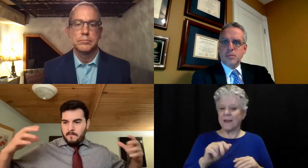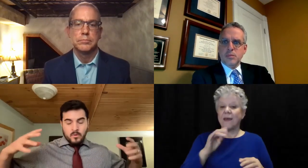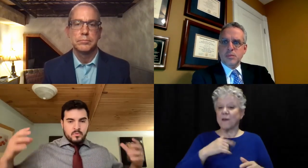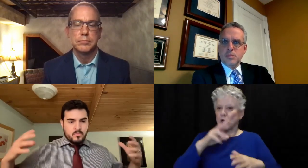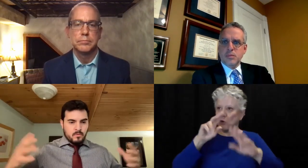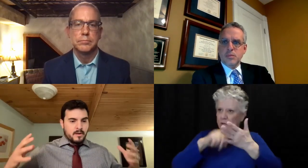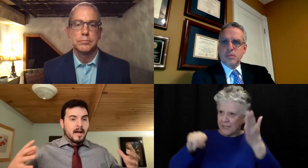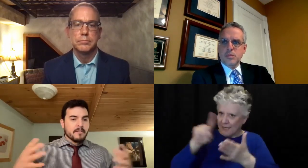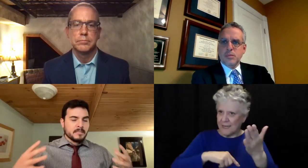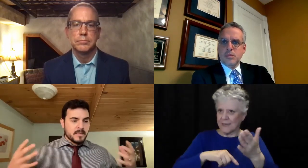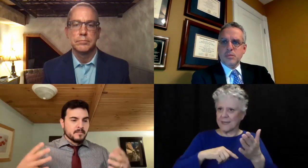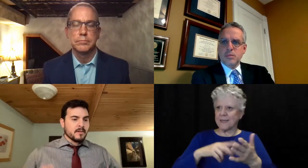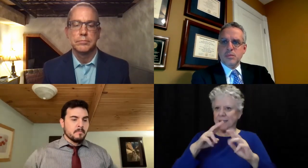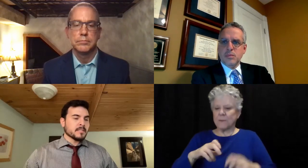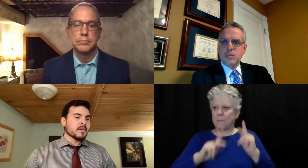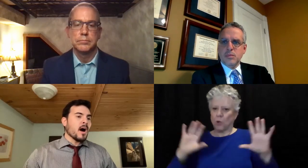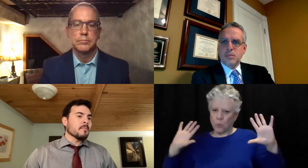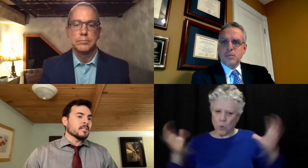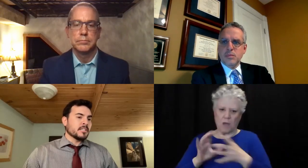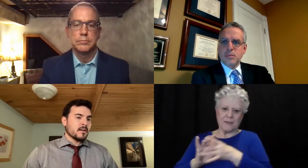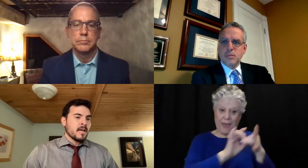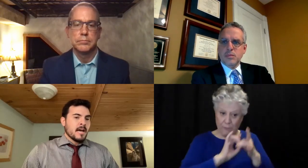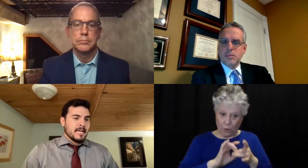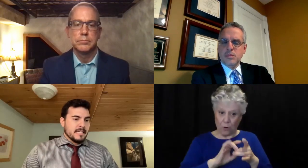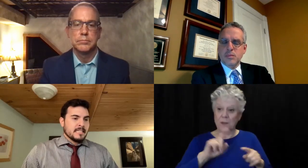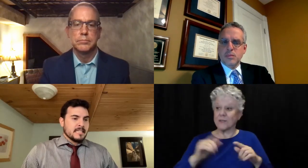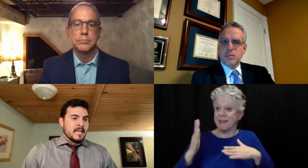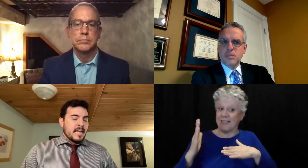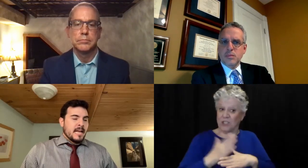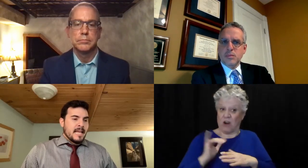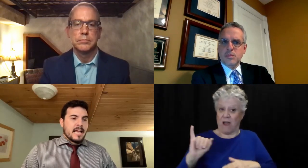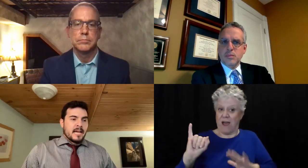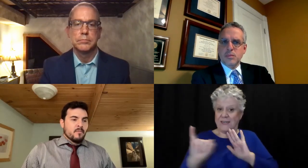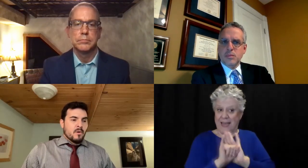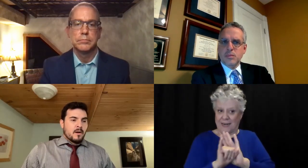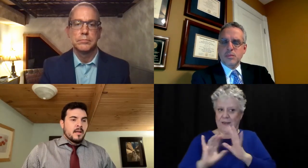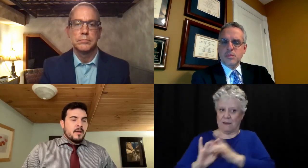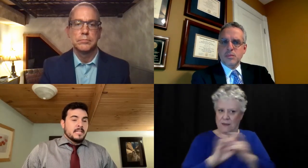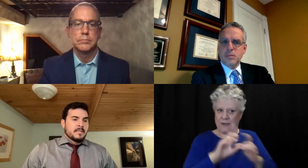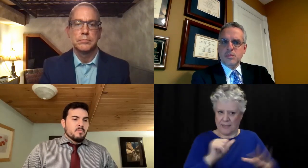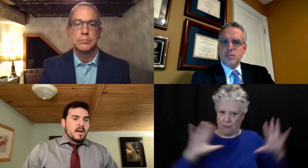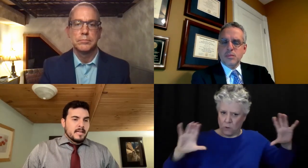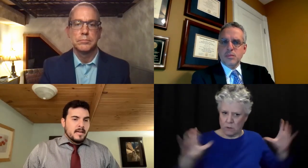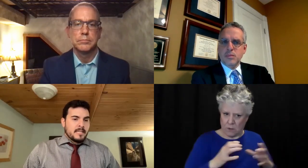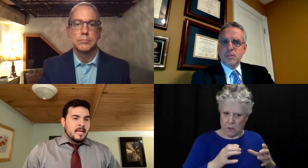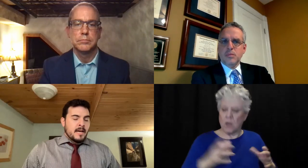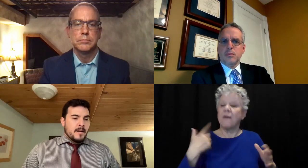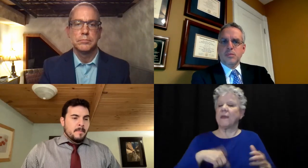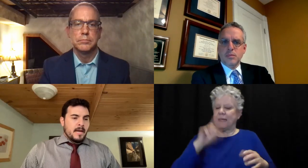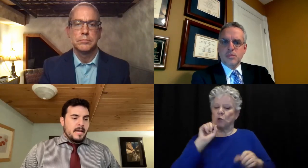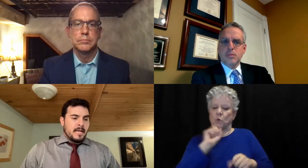from folks who were galvanized because of a common and shared identity. And that kind of work needs to be